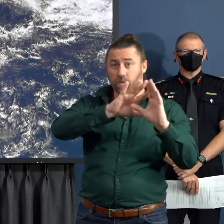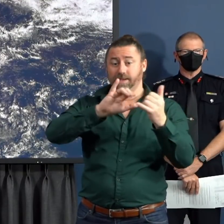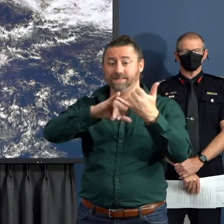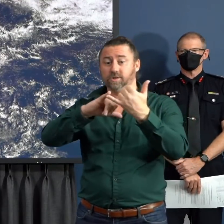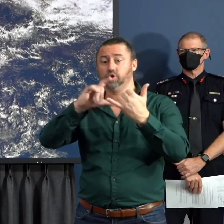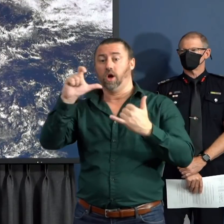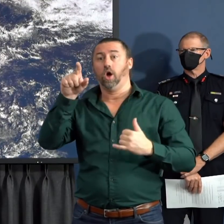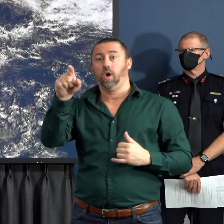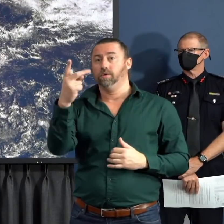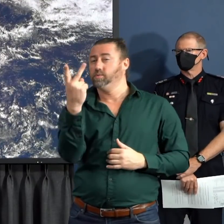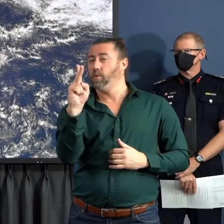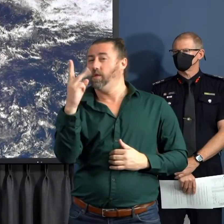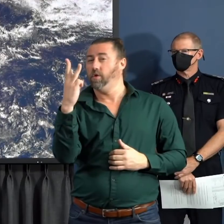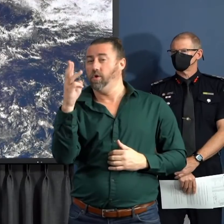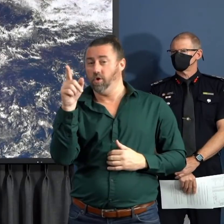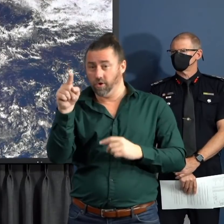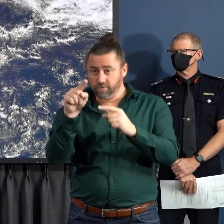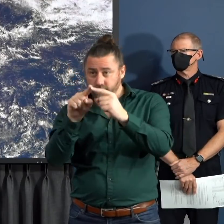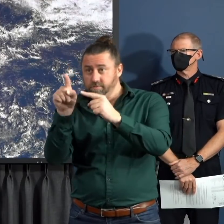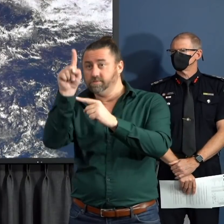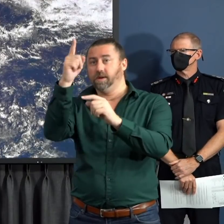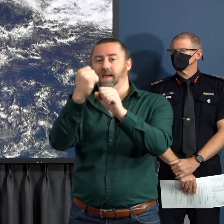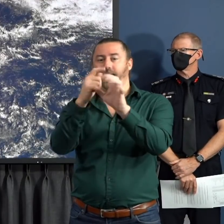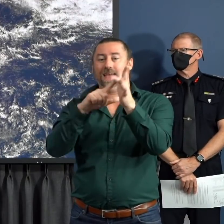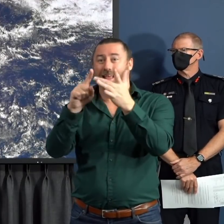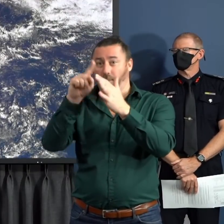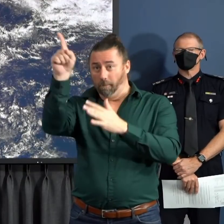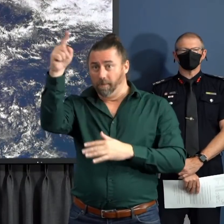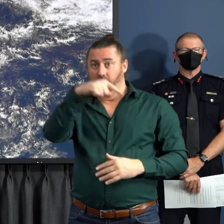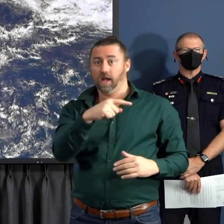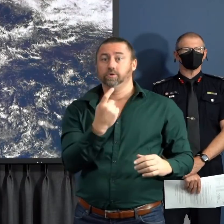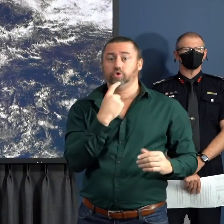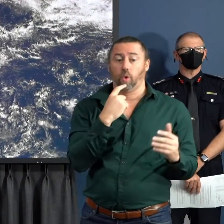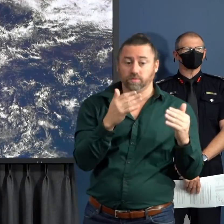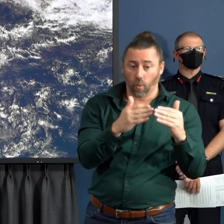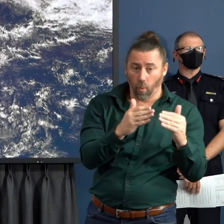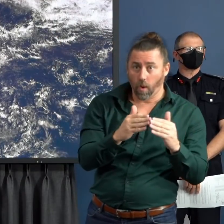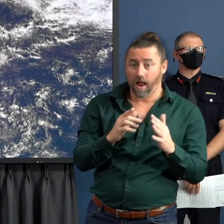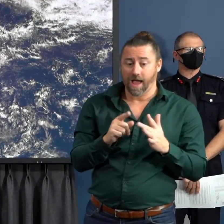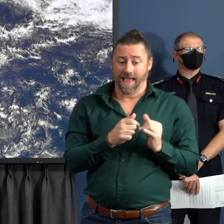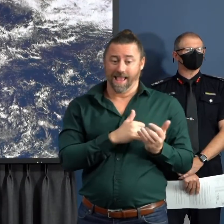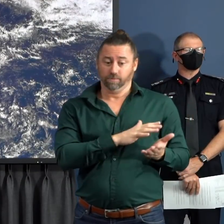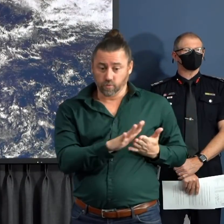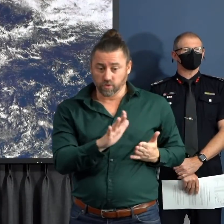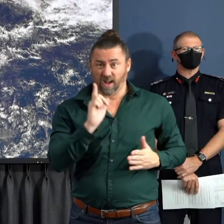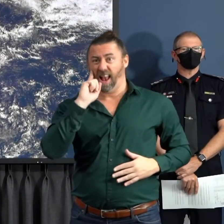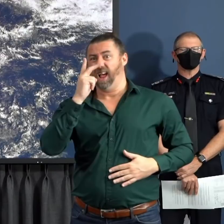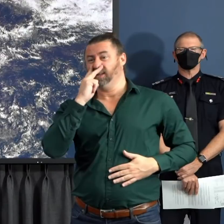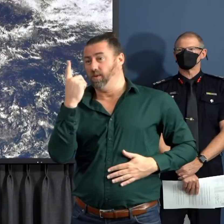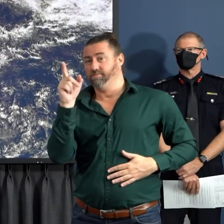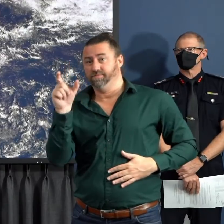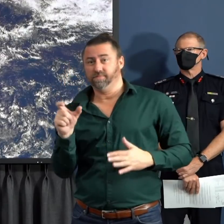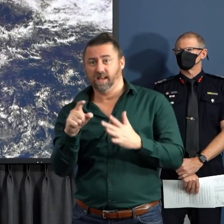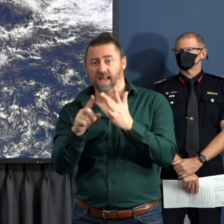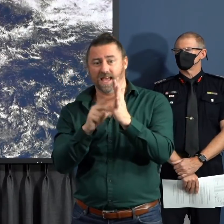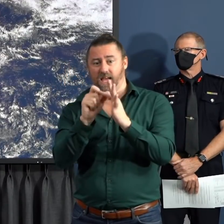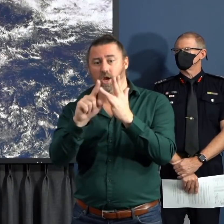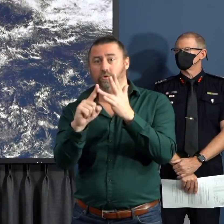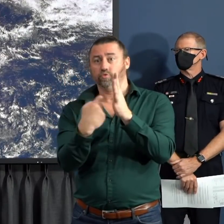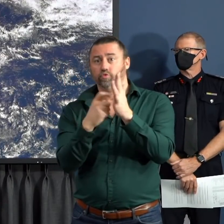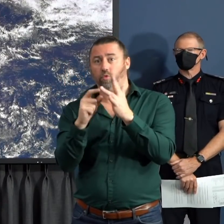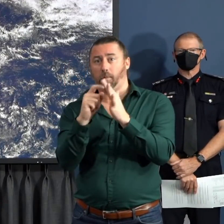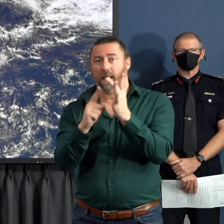on the 23rd to Gympie, Stones Corner, Ipswich and last night in Indooroopilly. We still have a missing